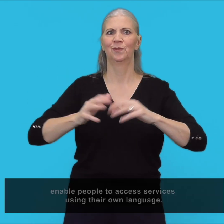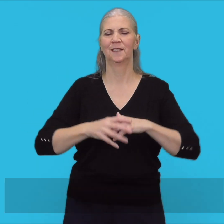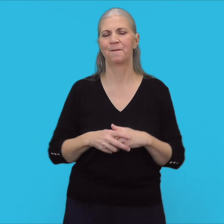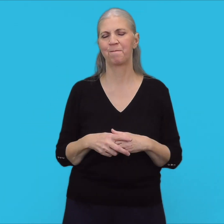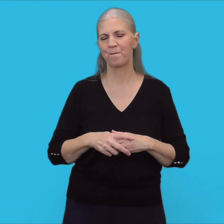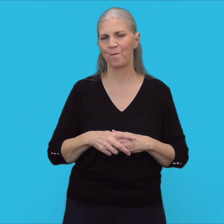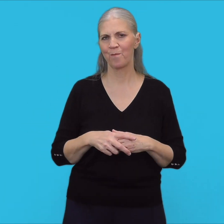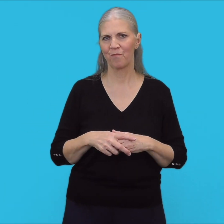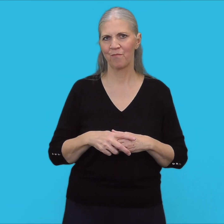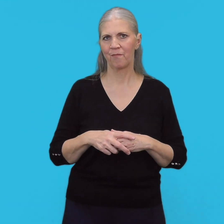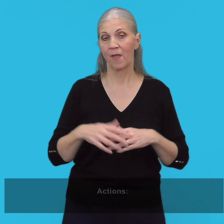Actions.